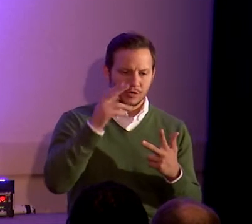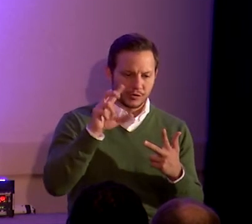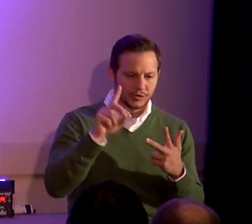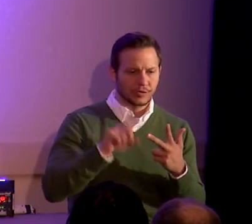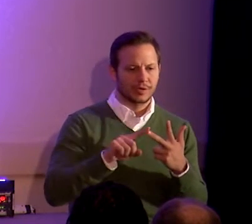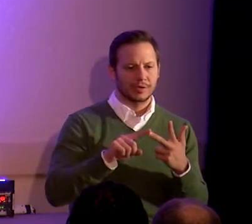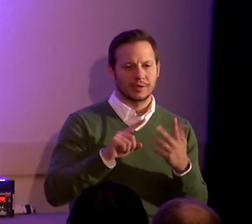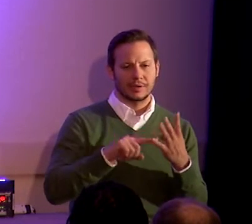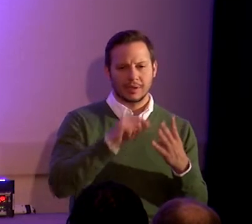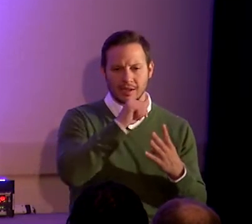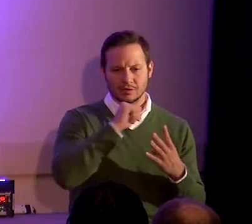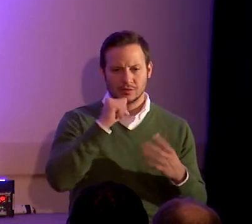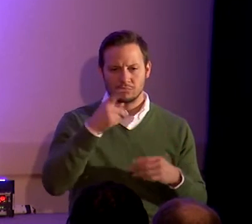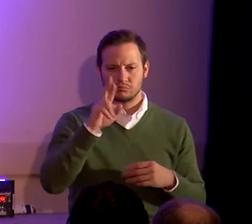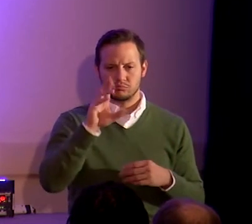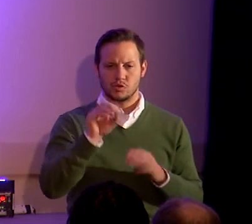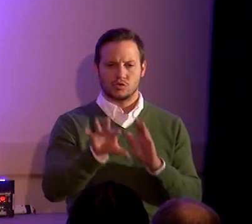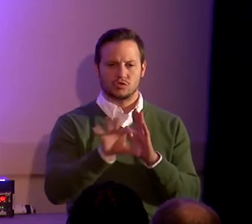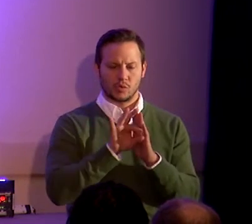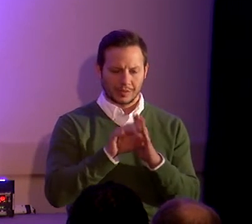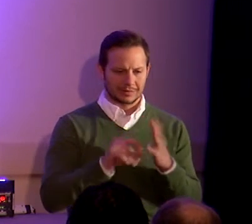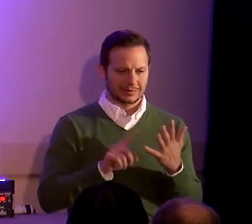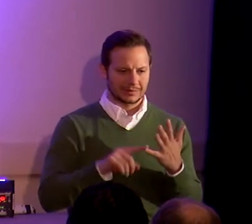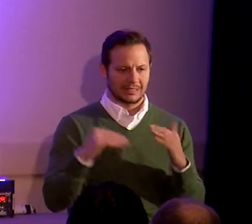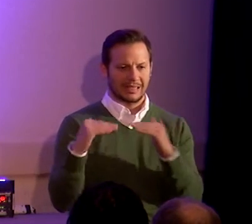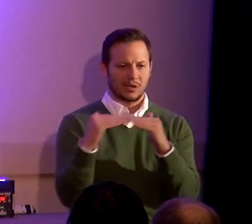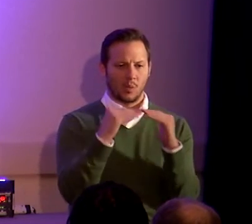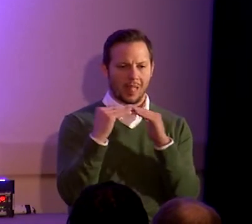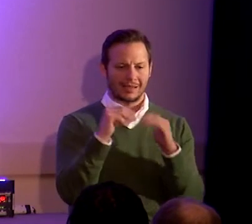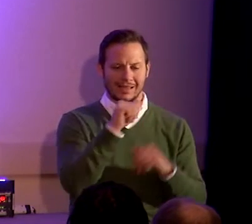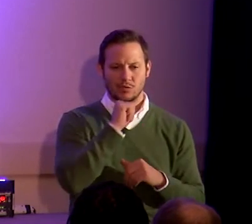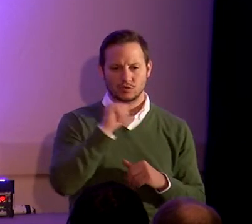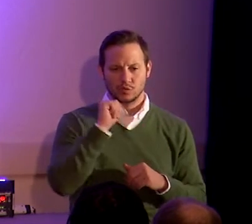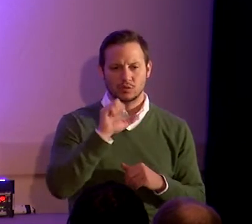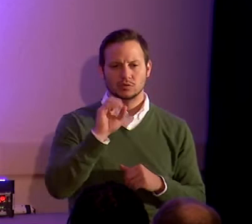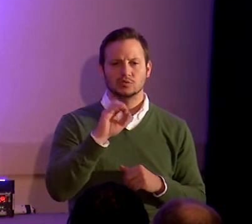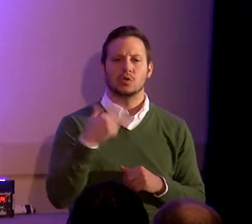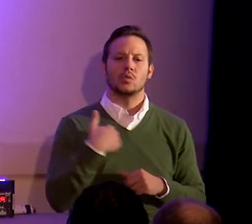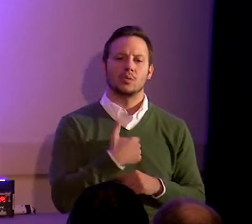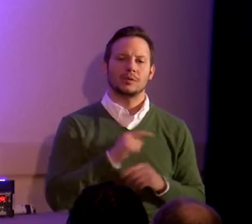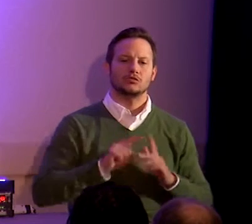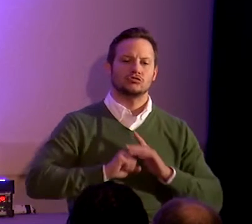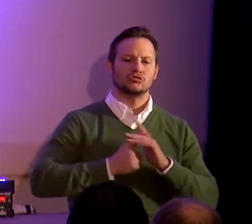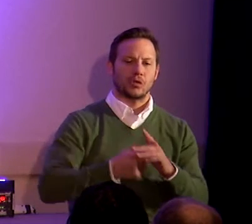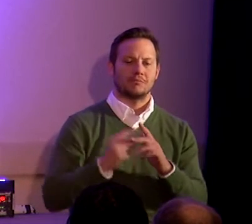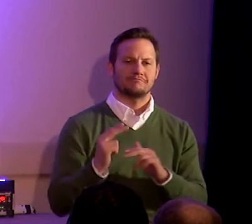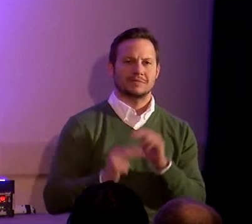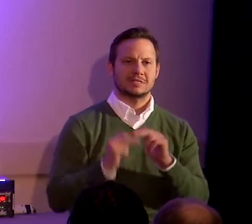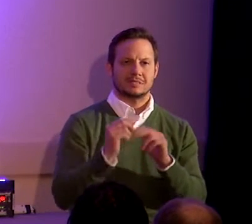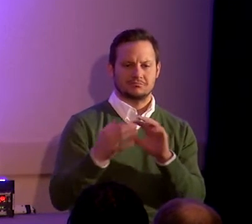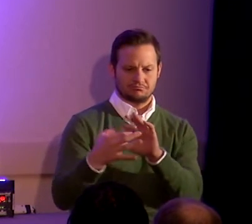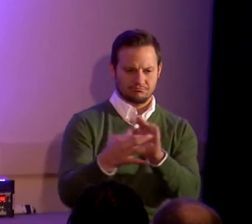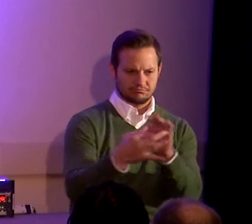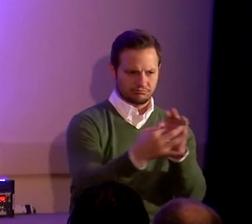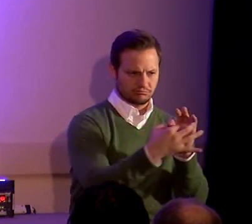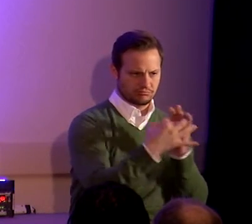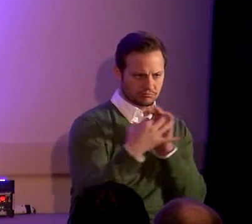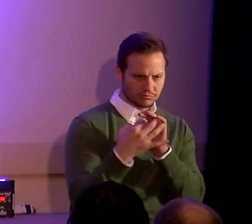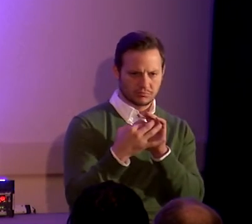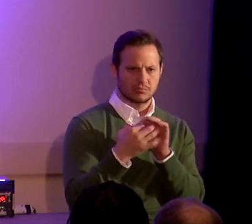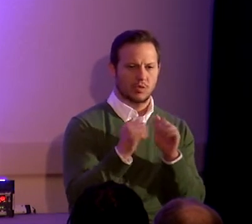with Arizona's pro-choice NARAL and Equality Arizona. So we started building relationships and partnerships with all those kinds of